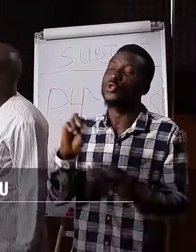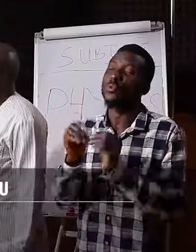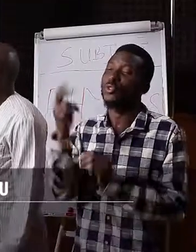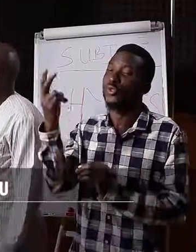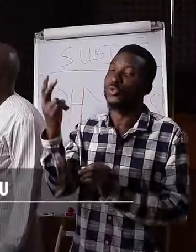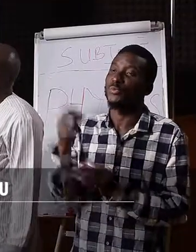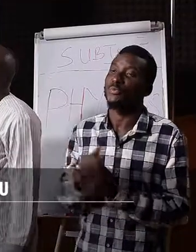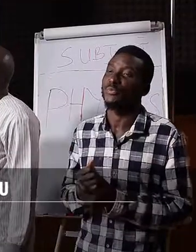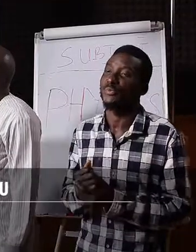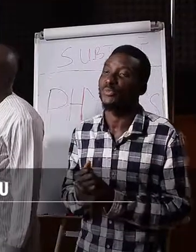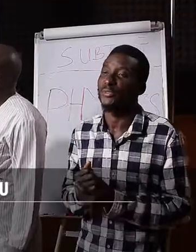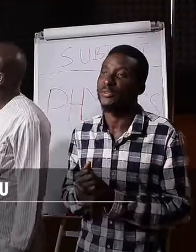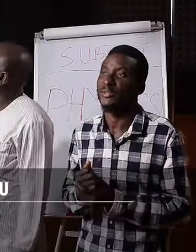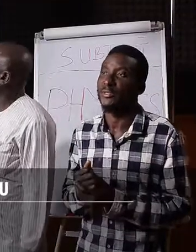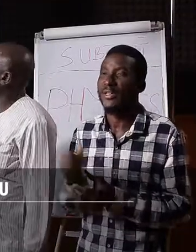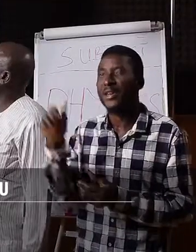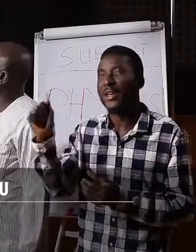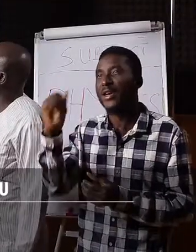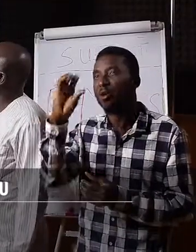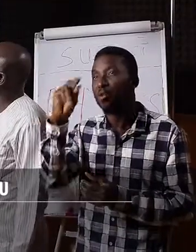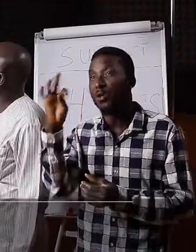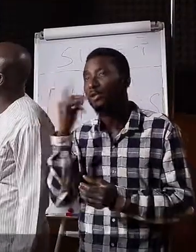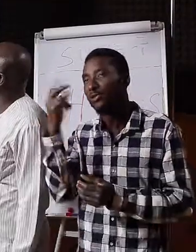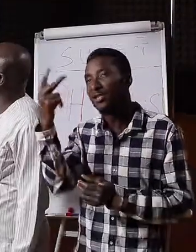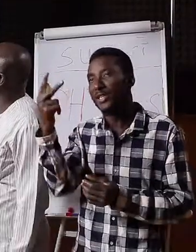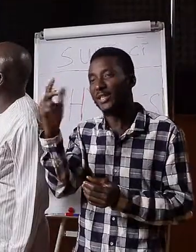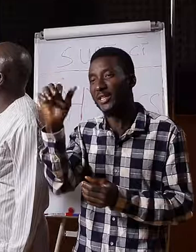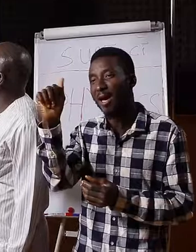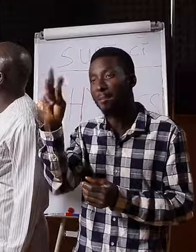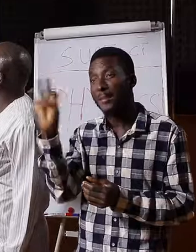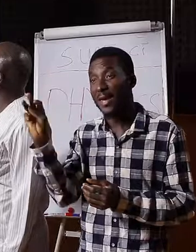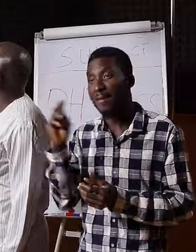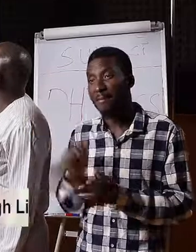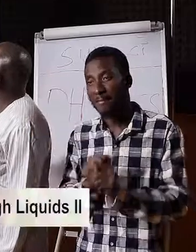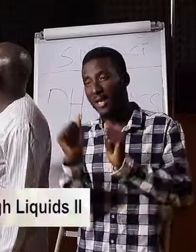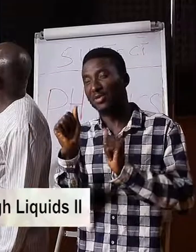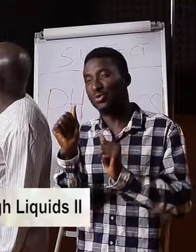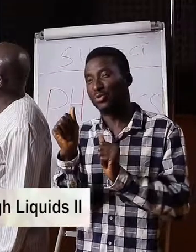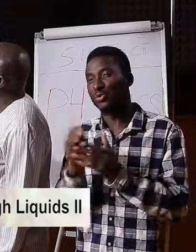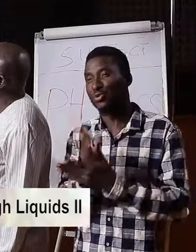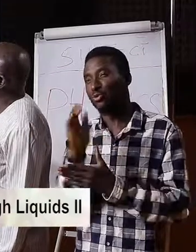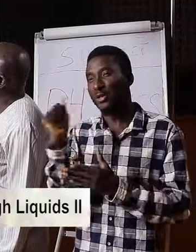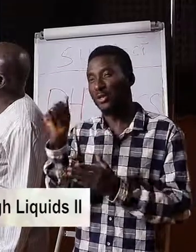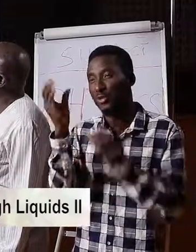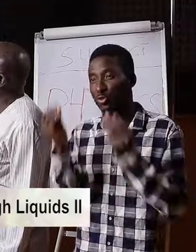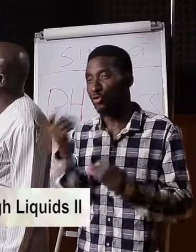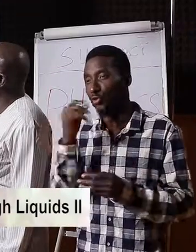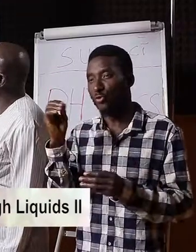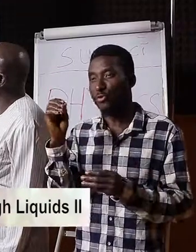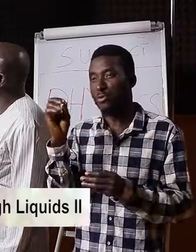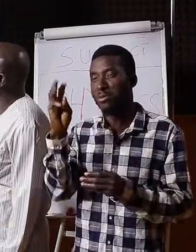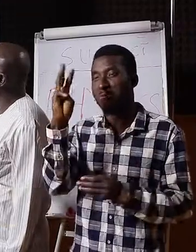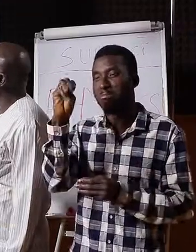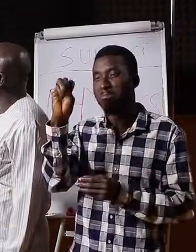number 2. A current of 3 ampere passed through a solution of